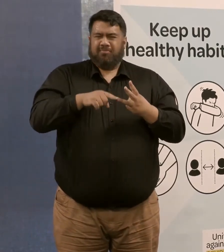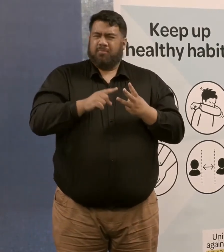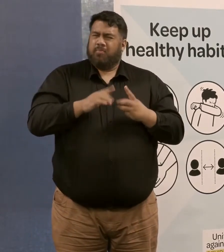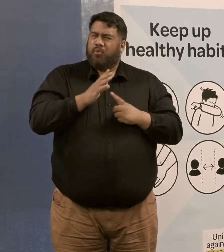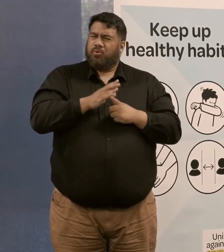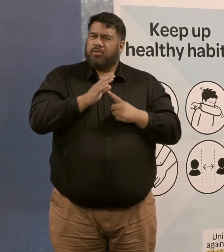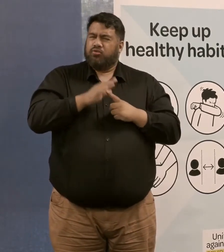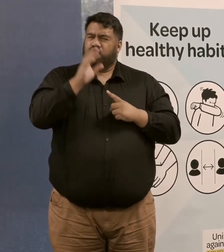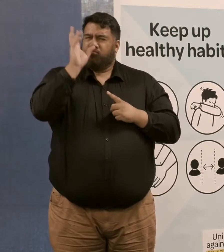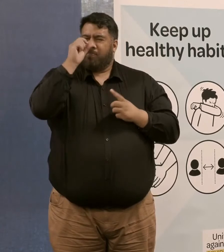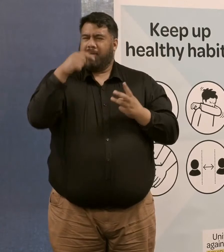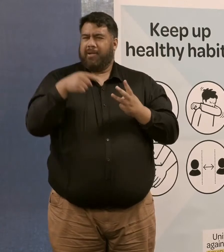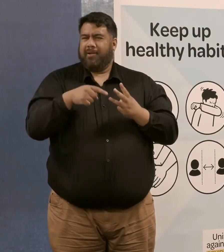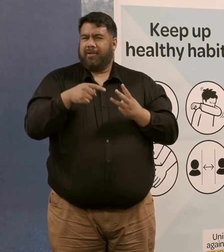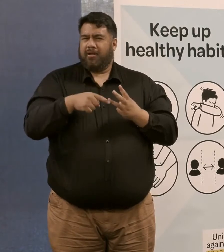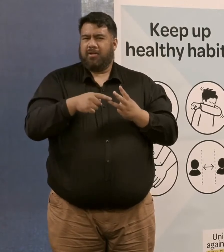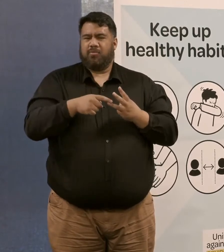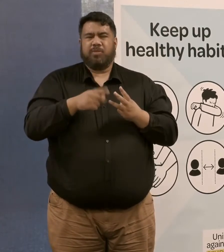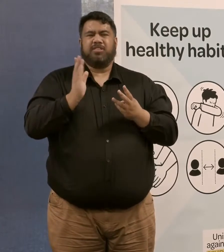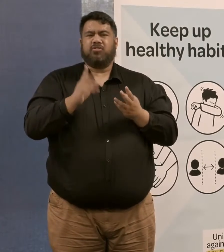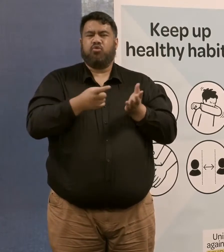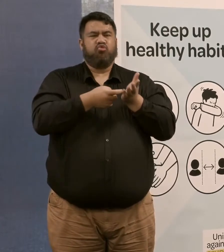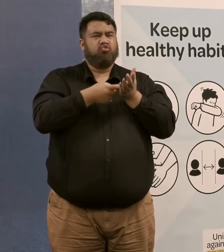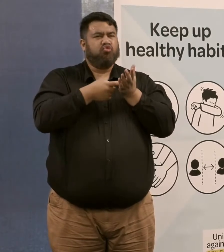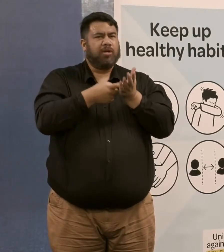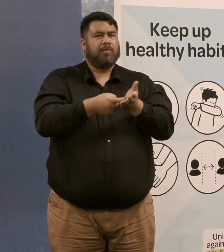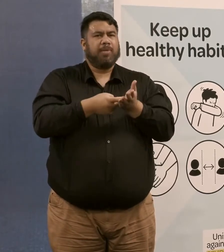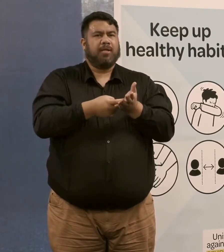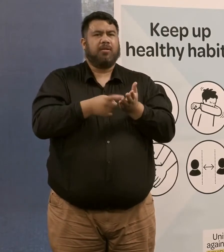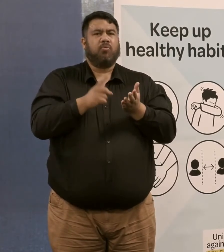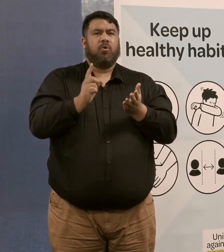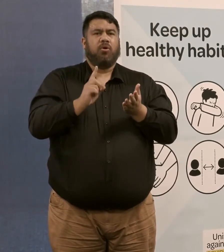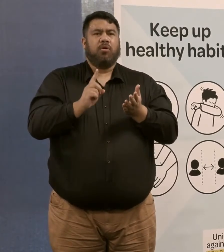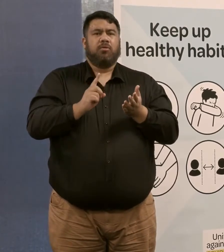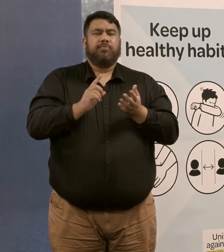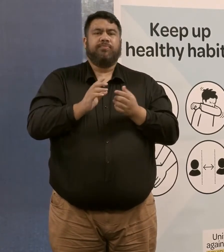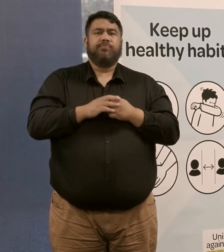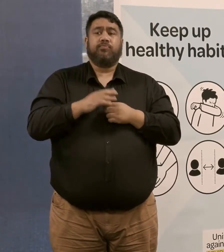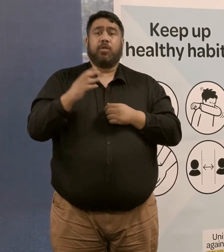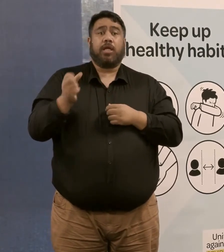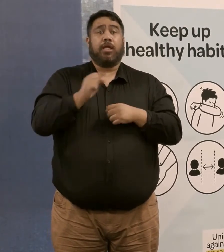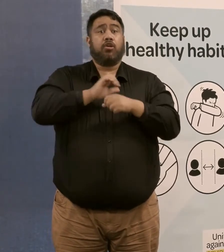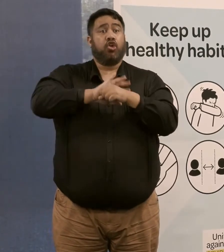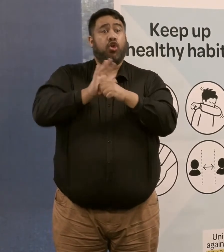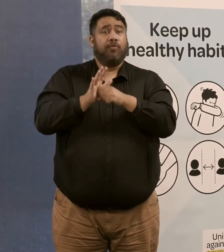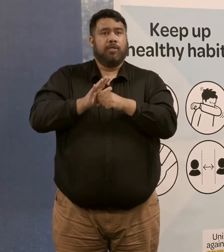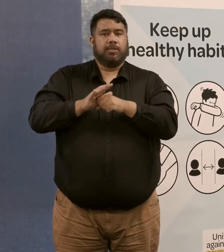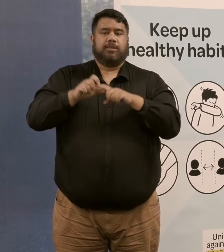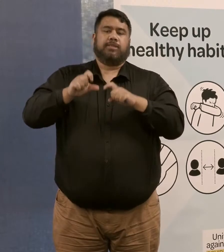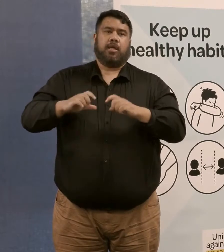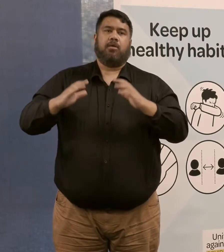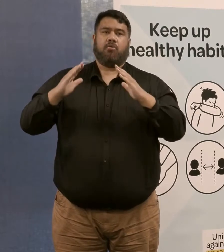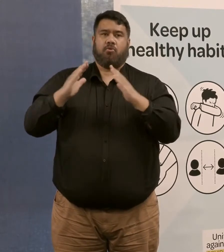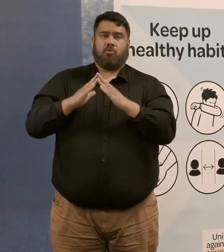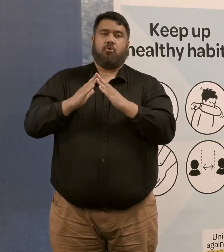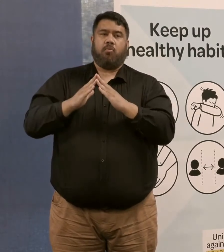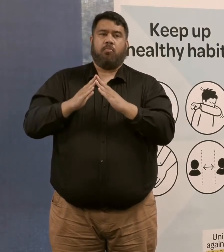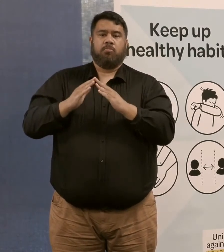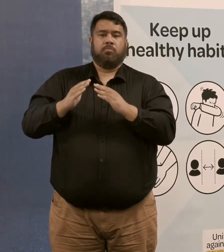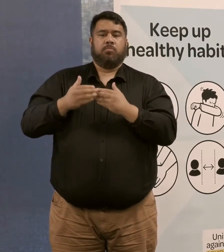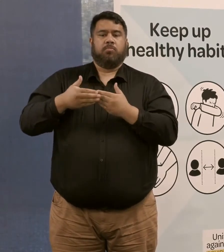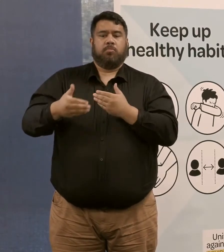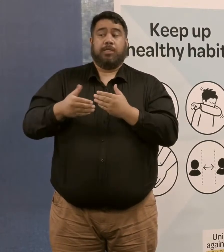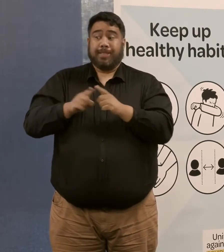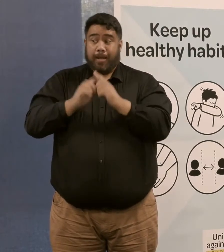important and why we're still recommending an isolation period for cases and household contacts with